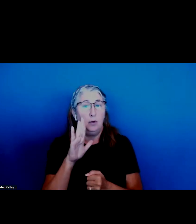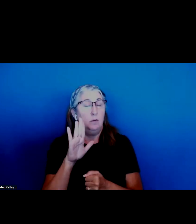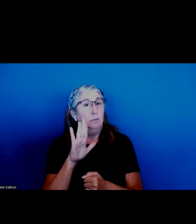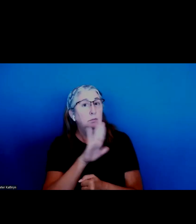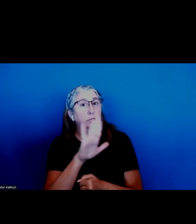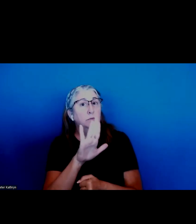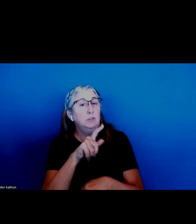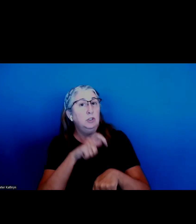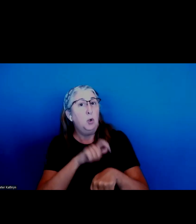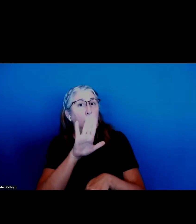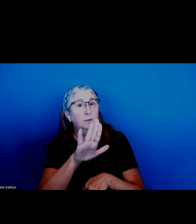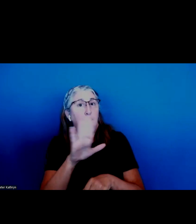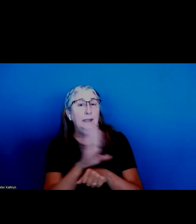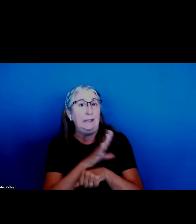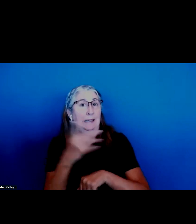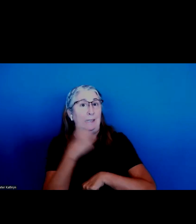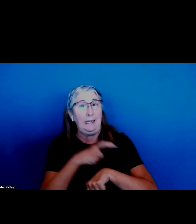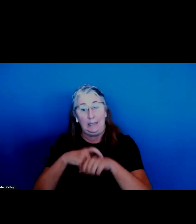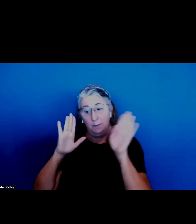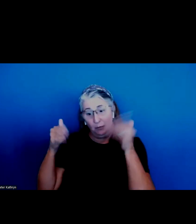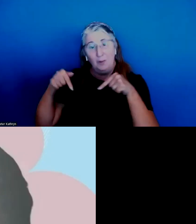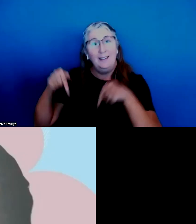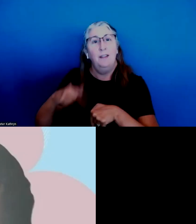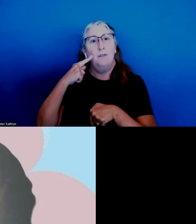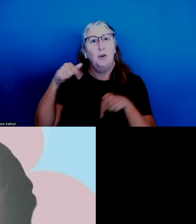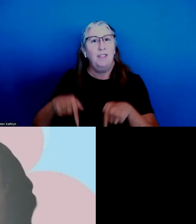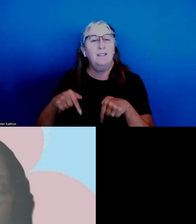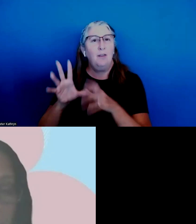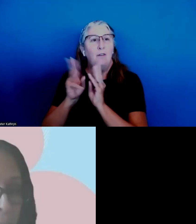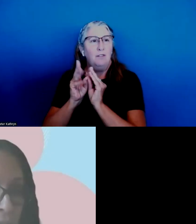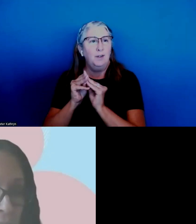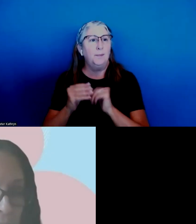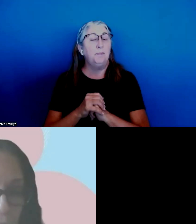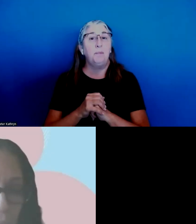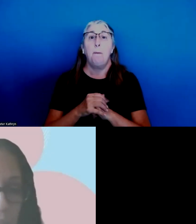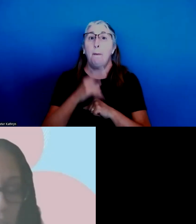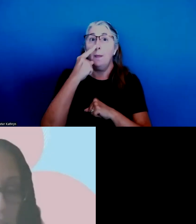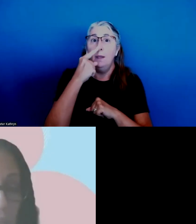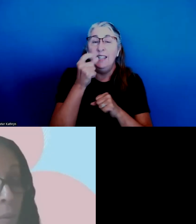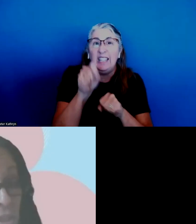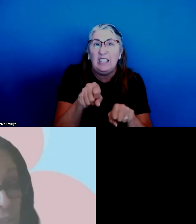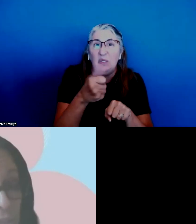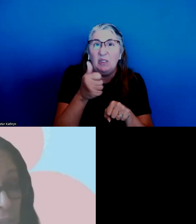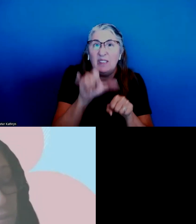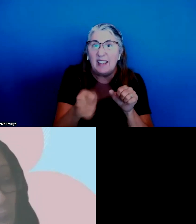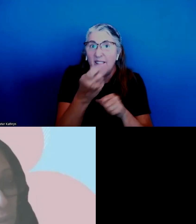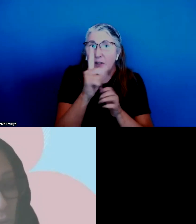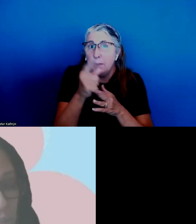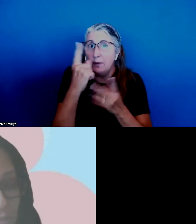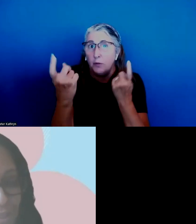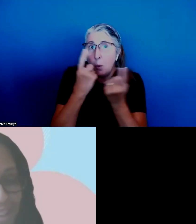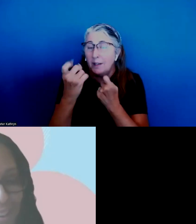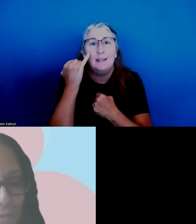busy day for being part of the In My Mind conference. Would you be able to stay a few minutes to take questions? And if not,